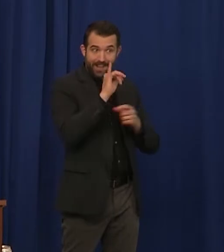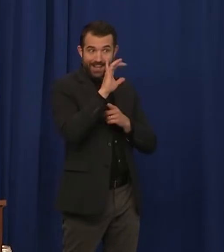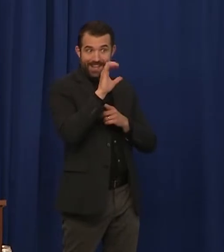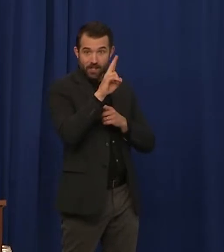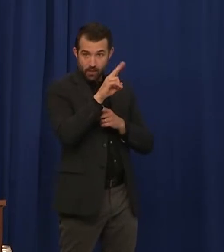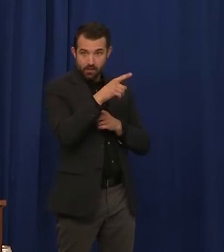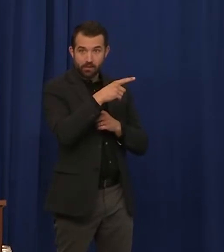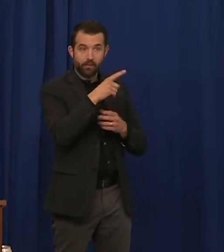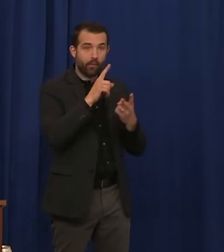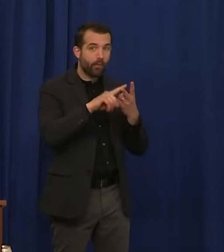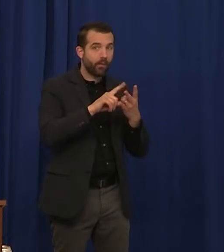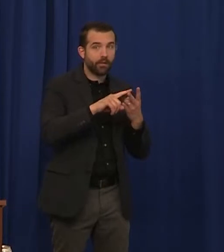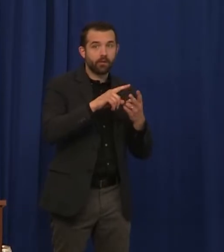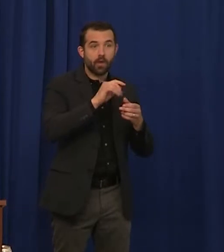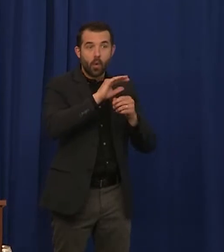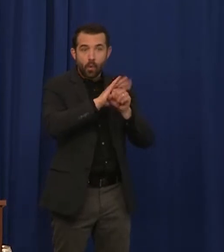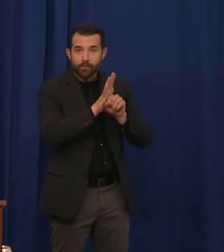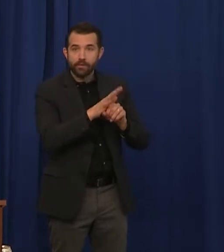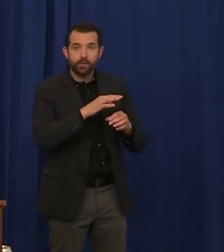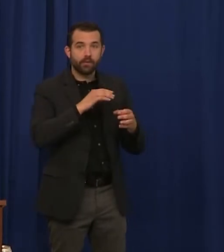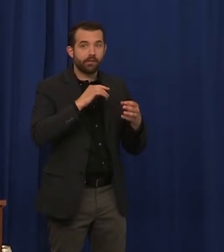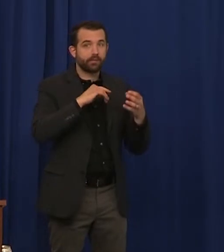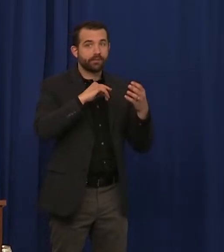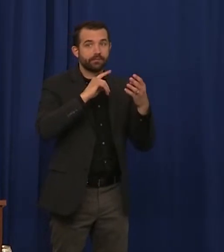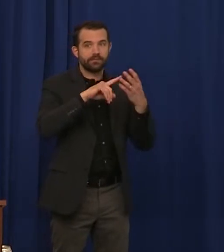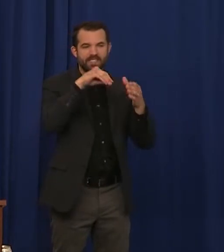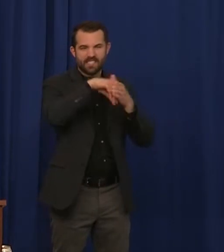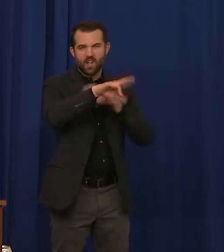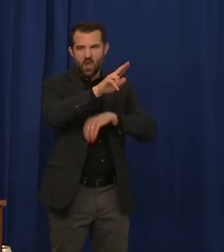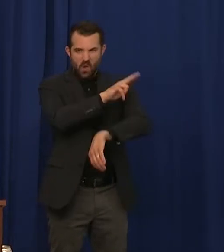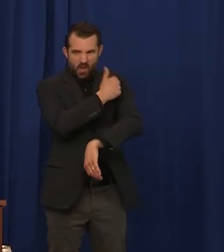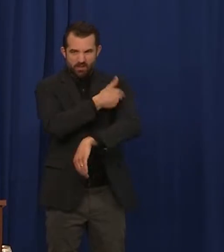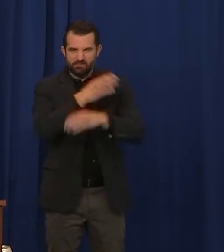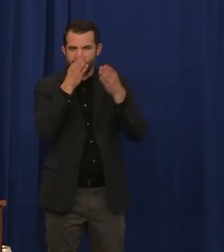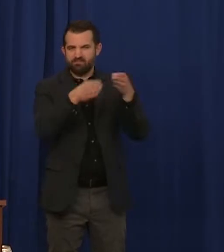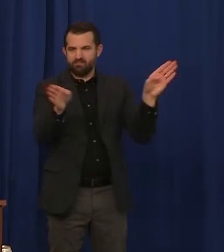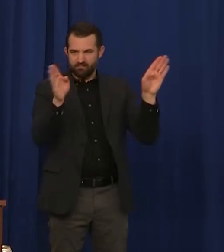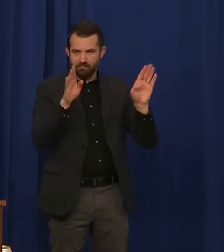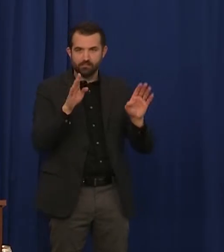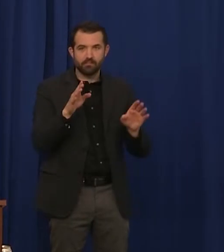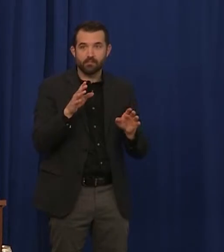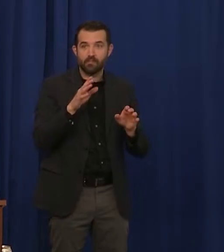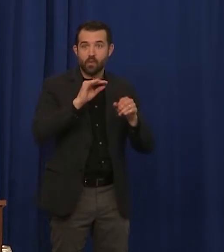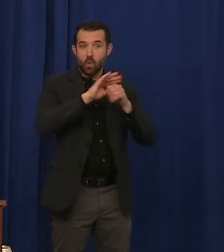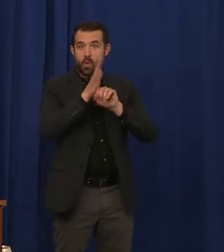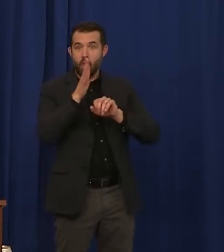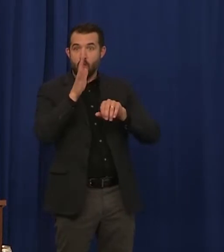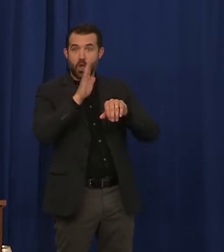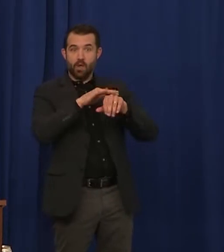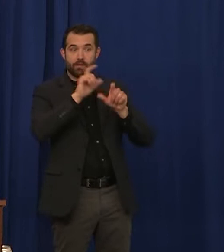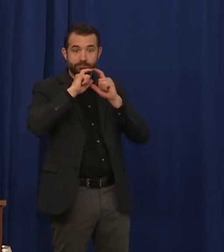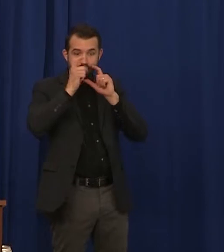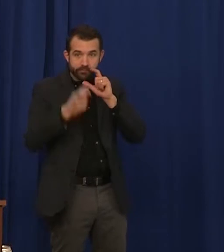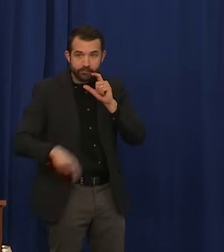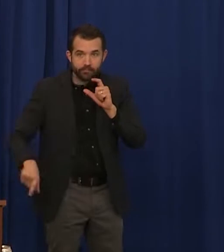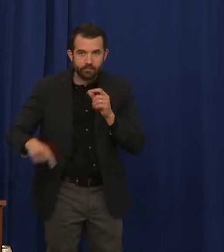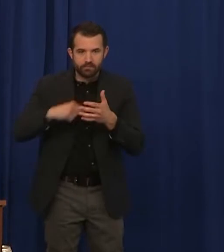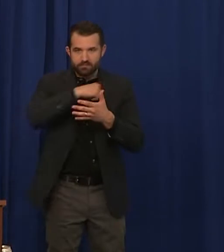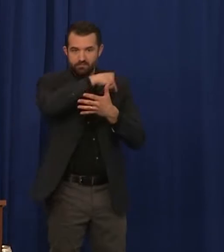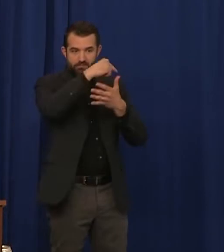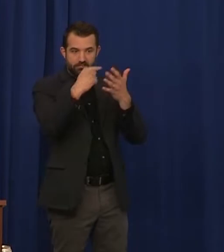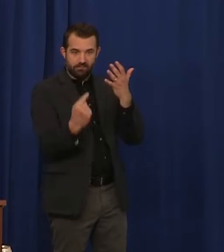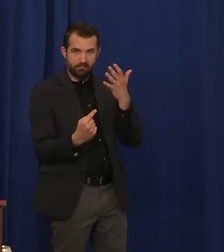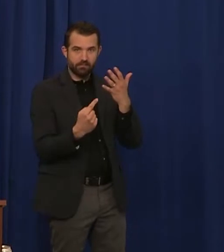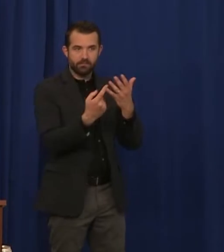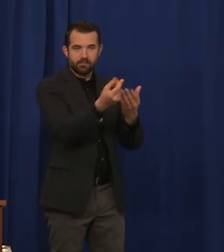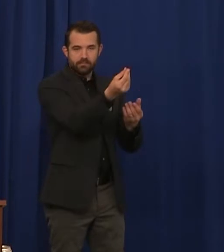COVID positive and on a ventilator. So the hospital makes the determination as to whether any individual case is COVID